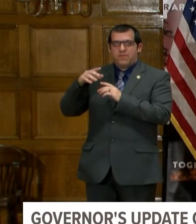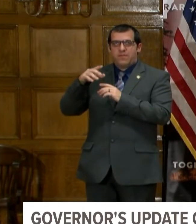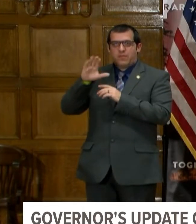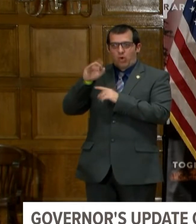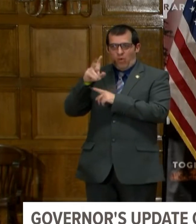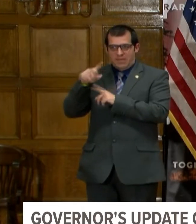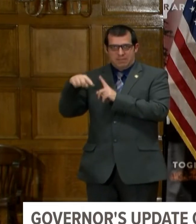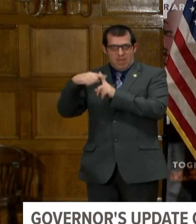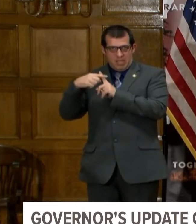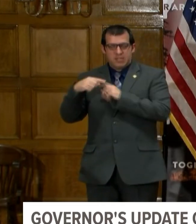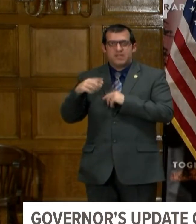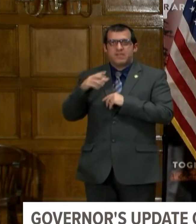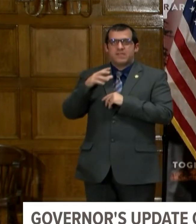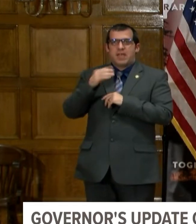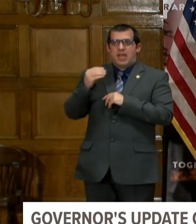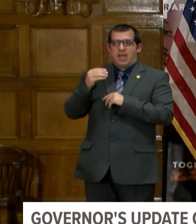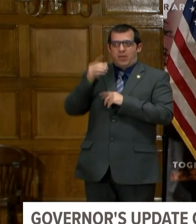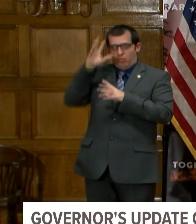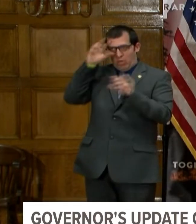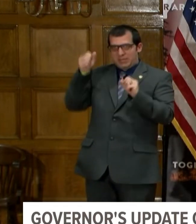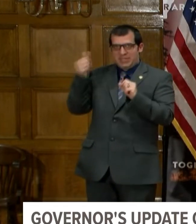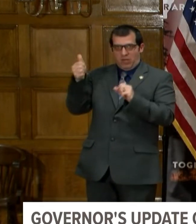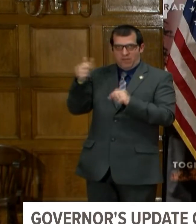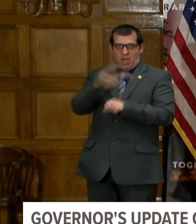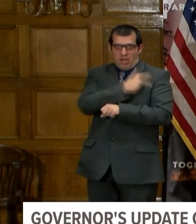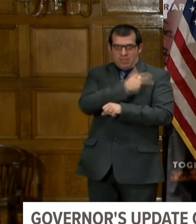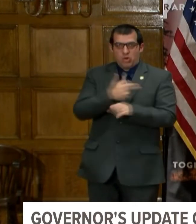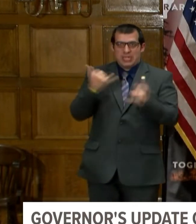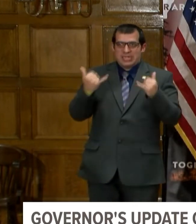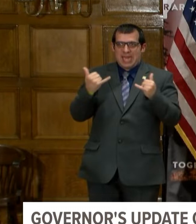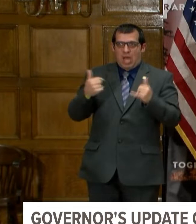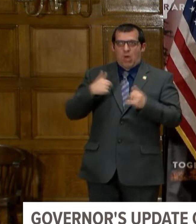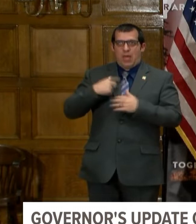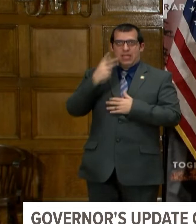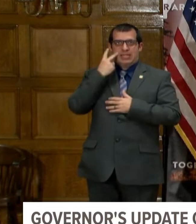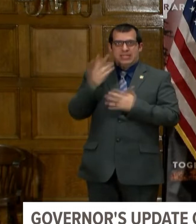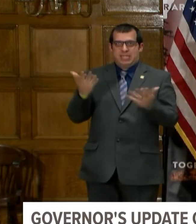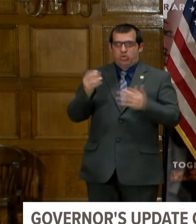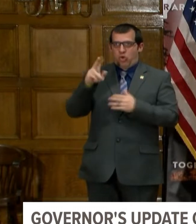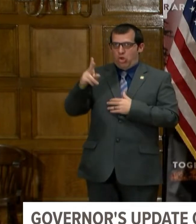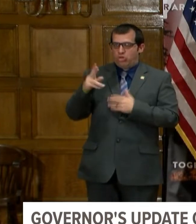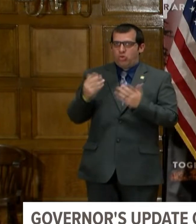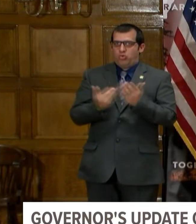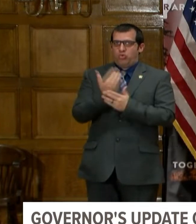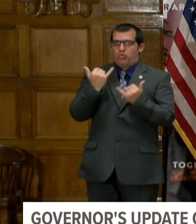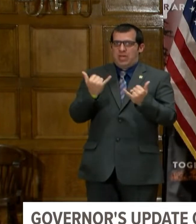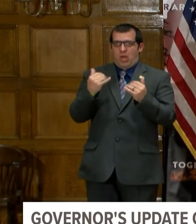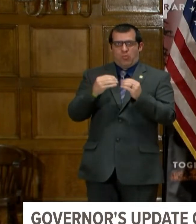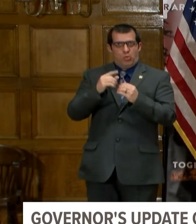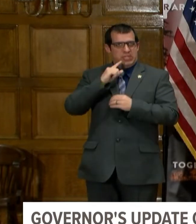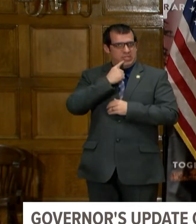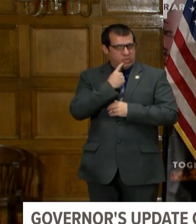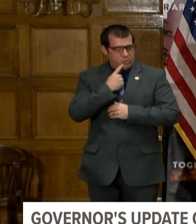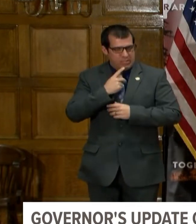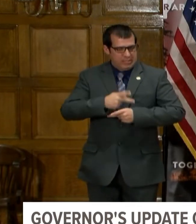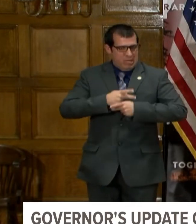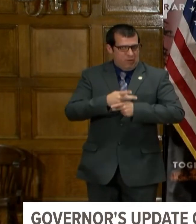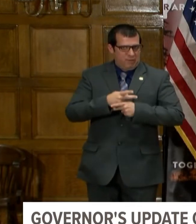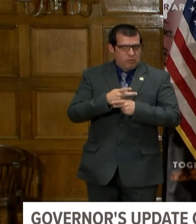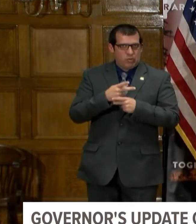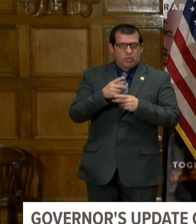hospitalized, what I see across Arkansas is a new level of seriousness and carefulness about